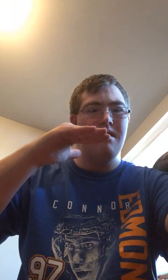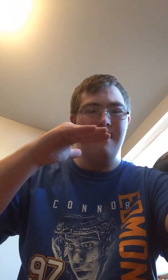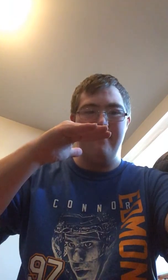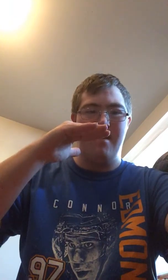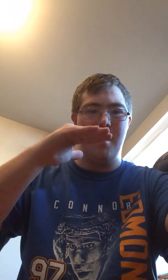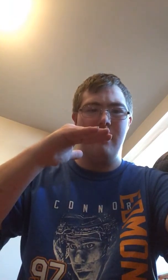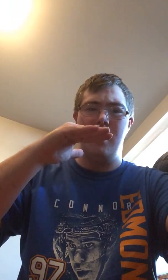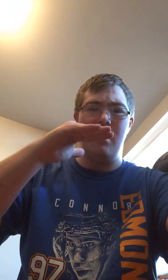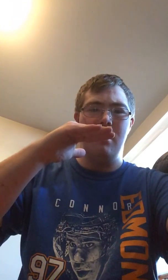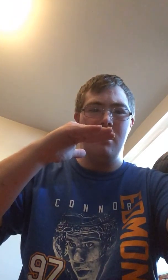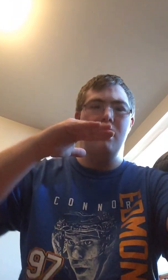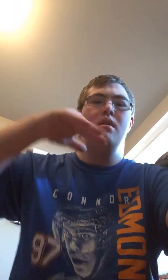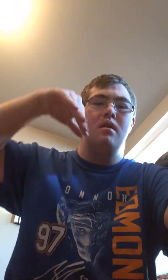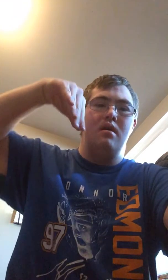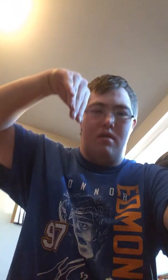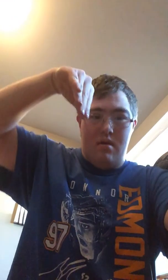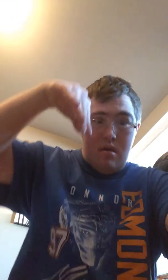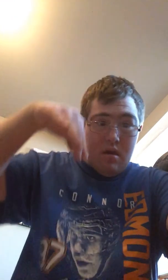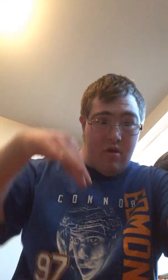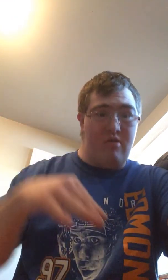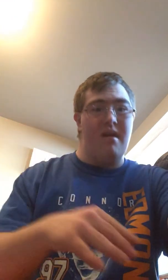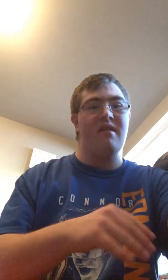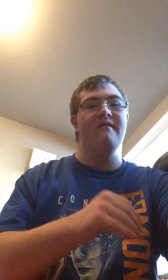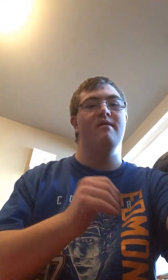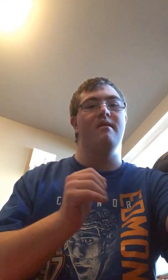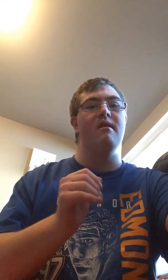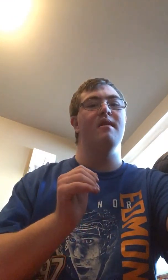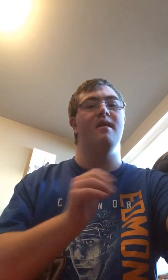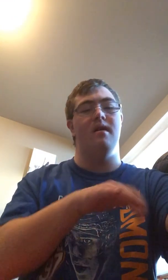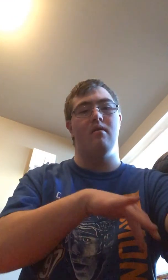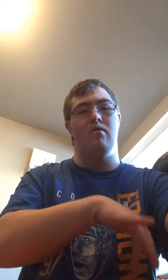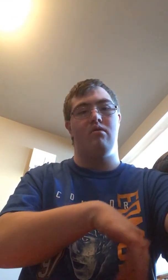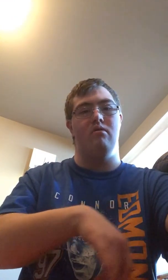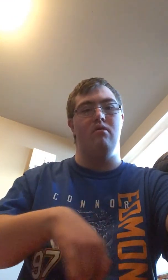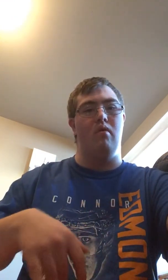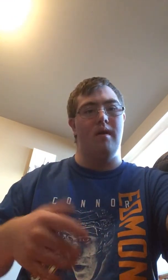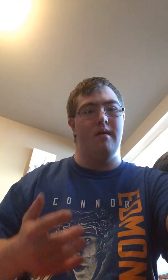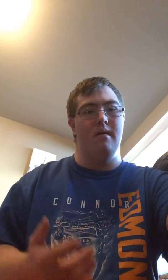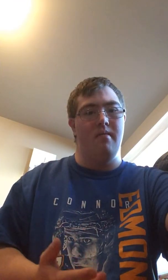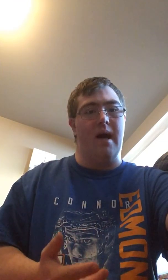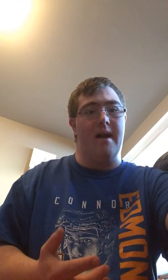kidney, the rest of it is urine, and it goes to your bladder.